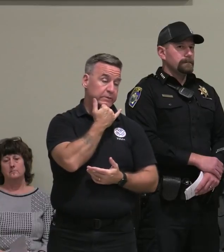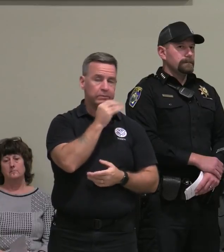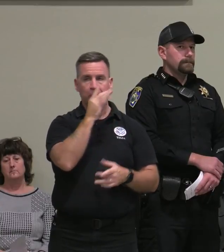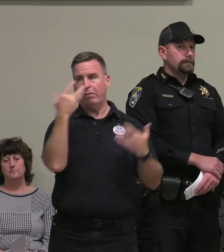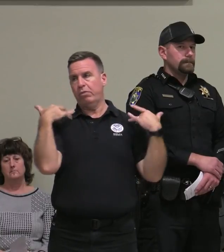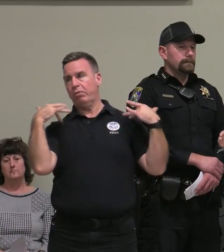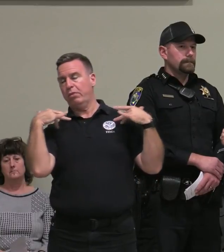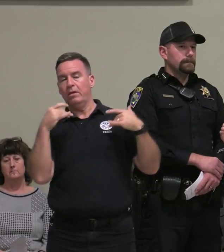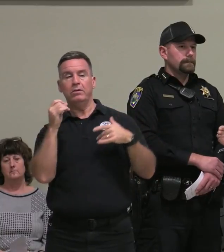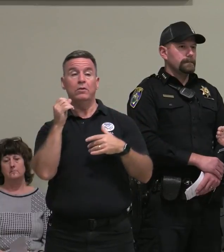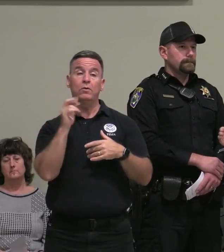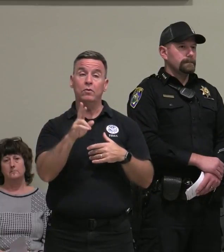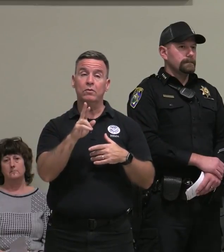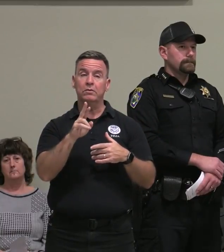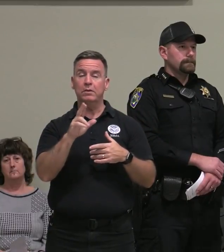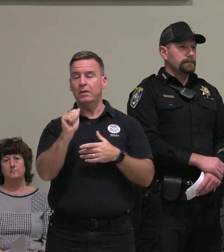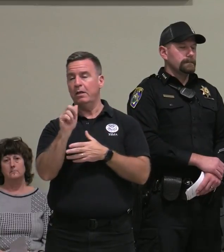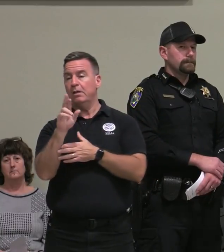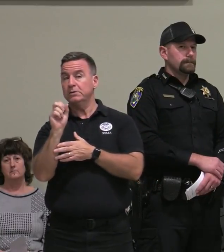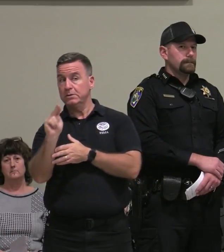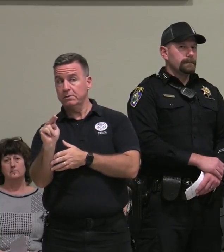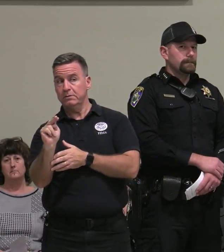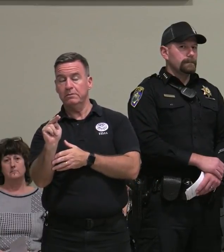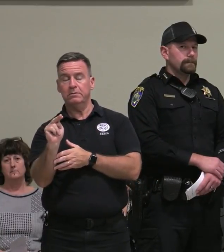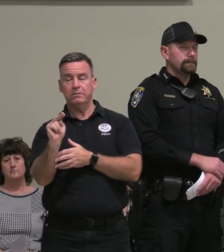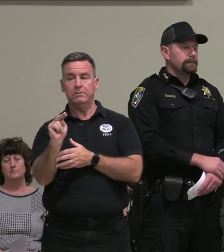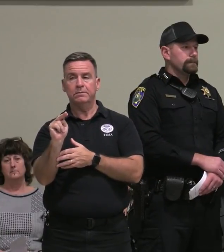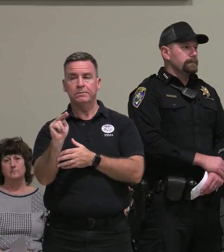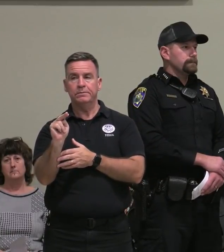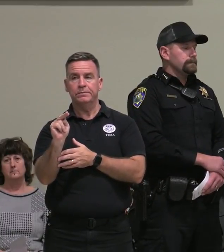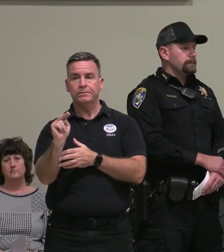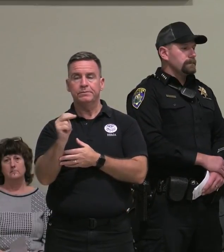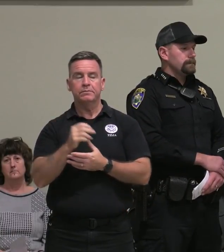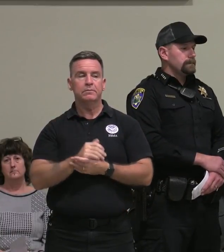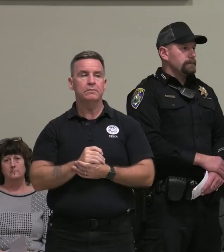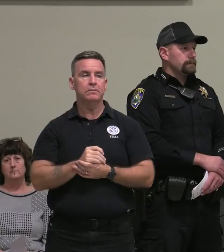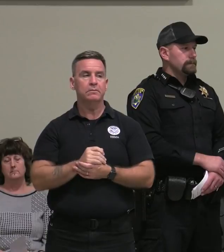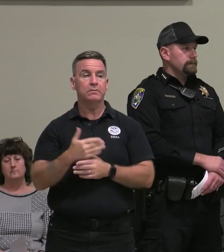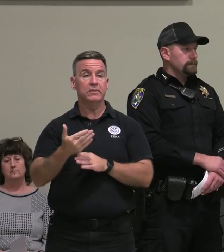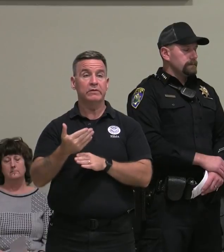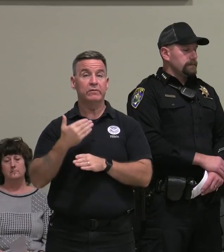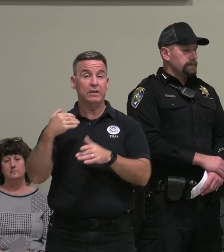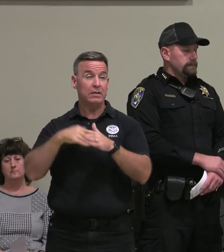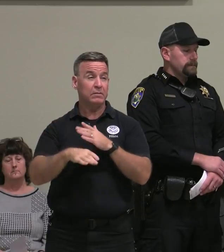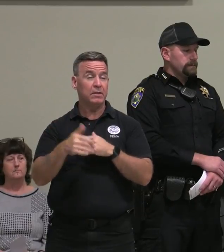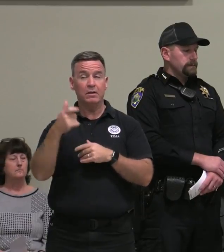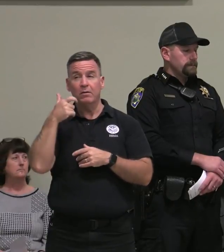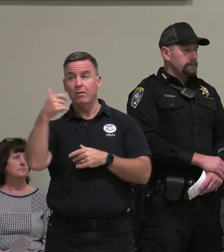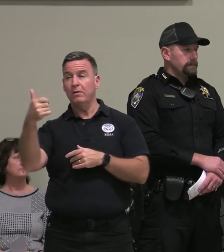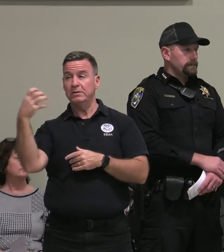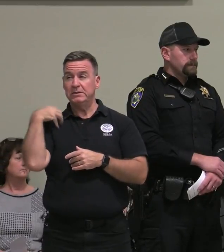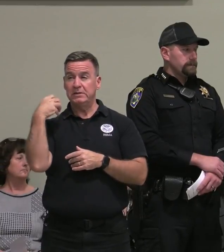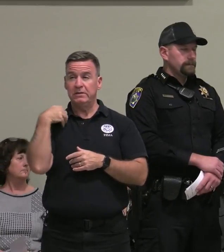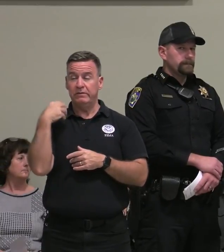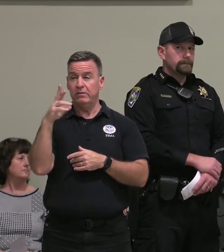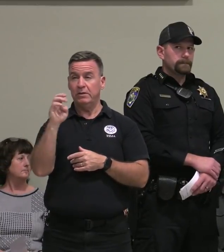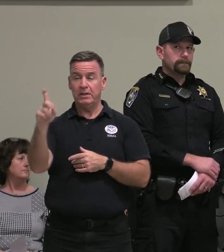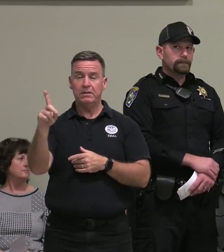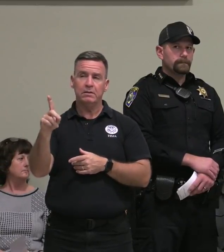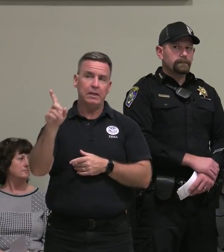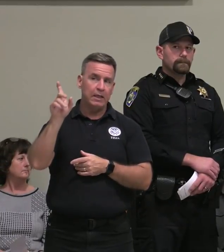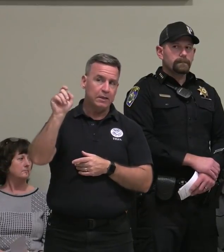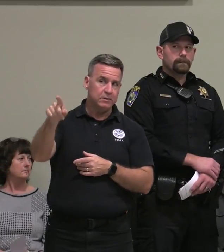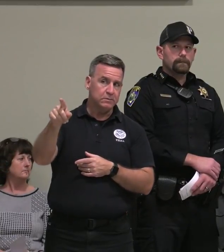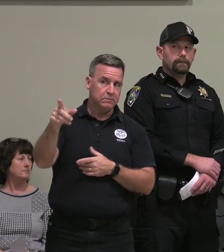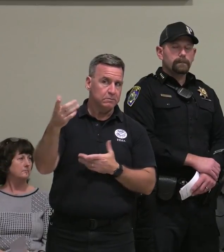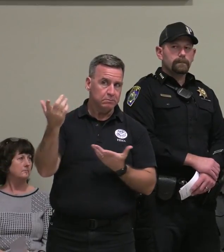negligent, or arson or something of that nature. Before I came in here, I called Chief, Chief Reed, and